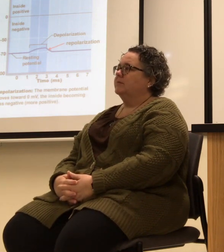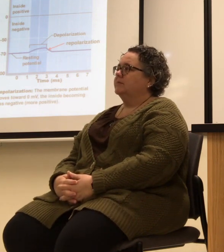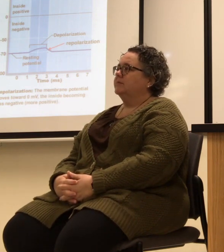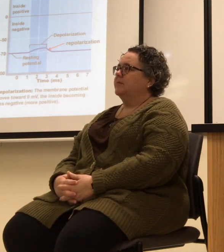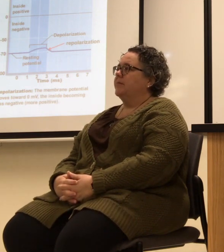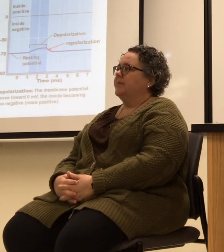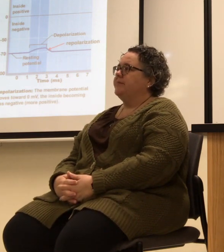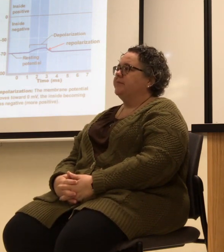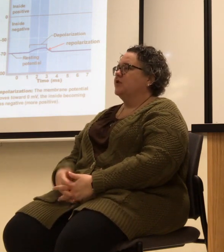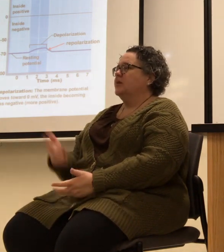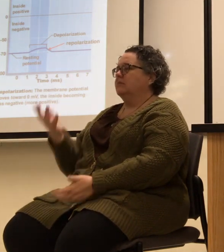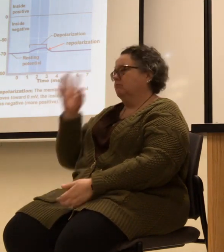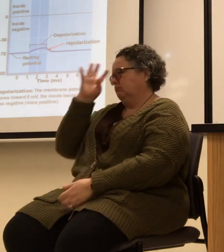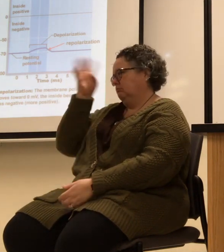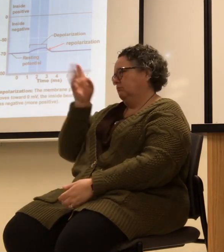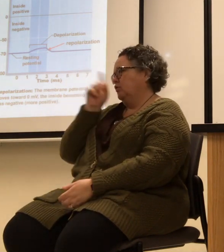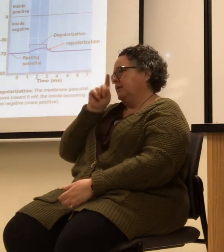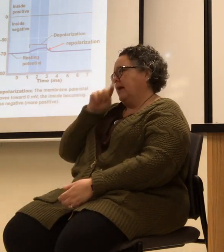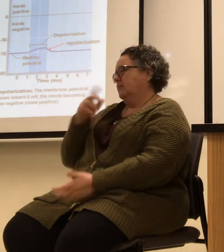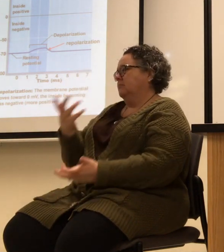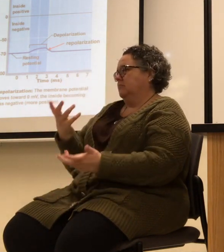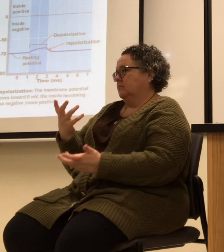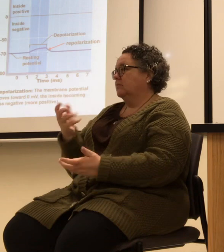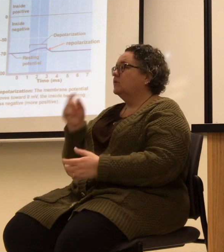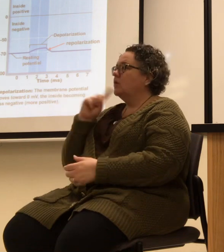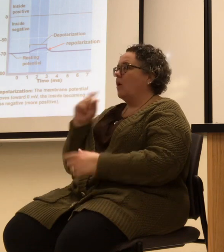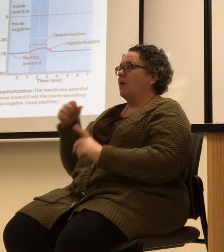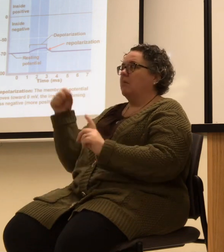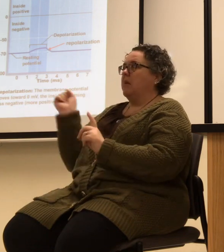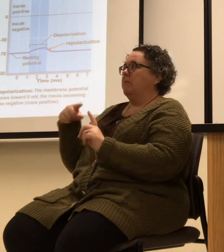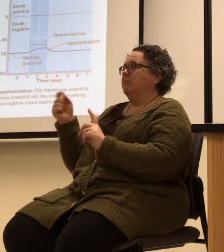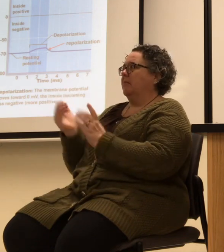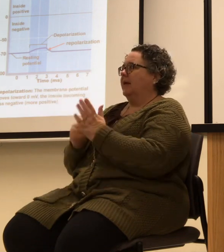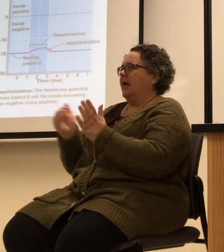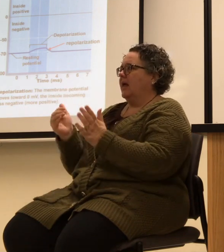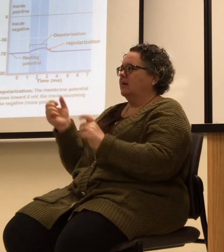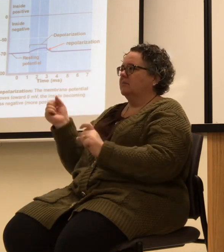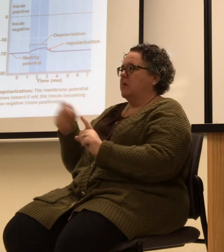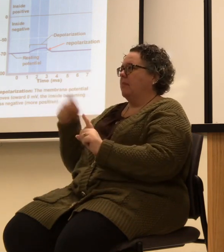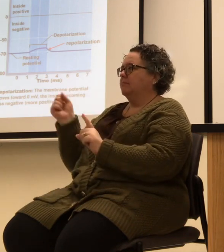Just let's pretend it's negative. So let's give it another jolt.